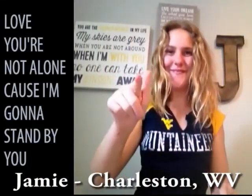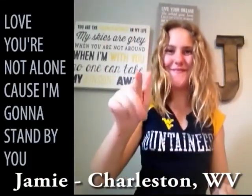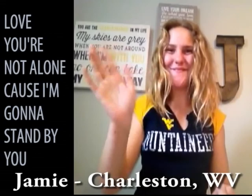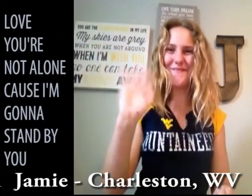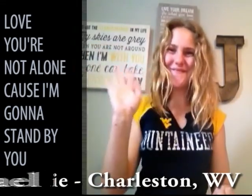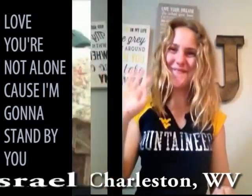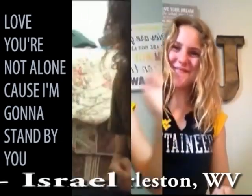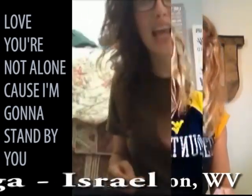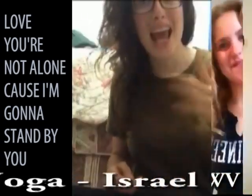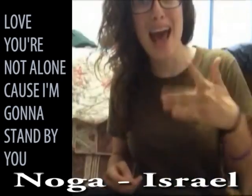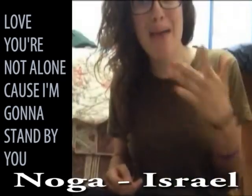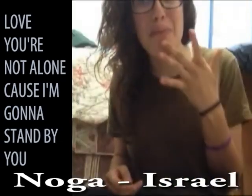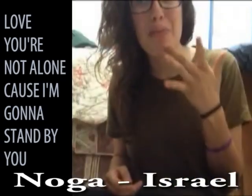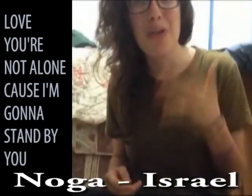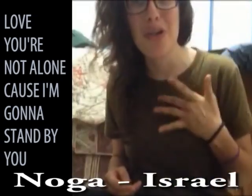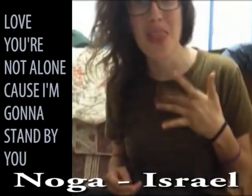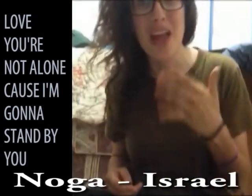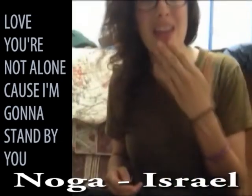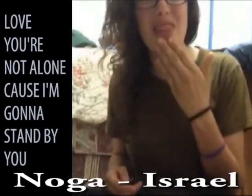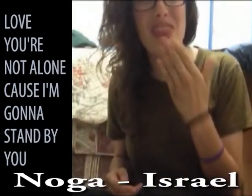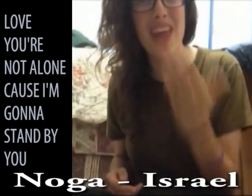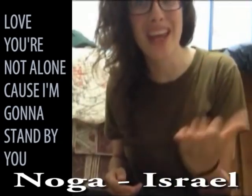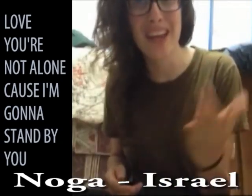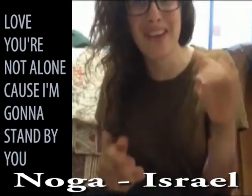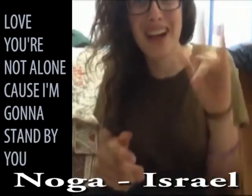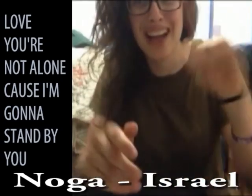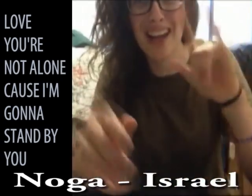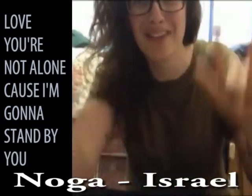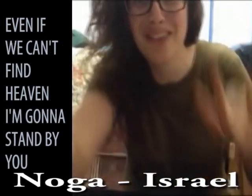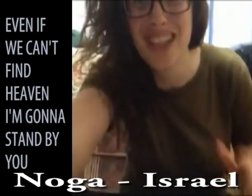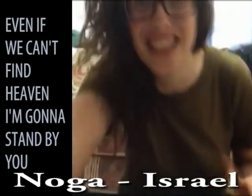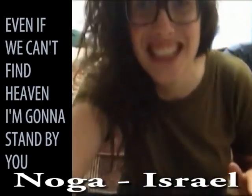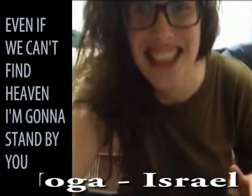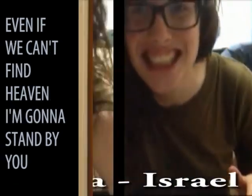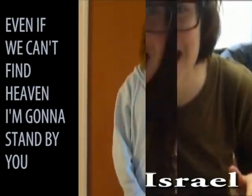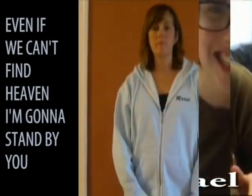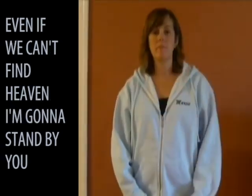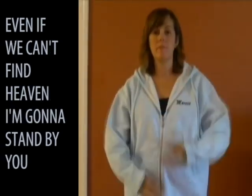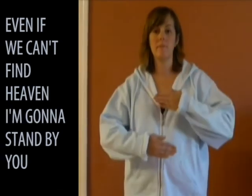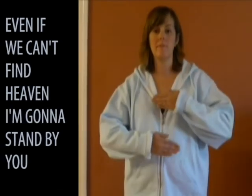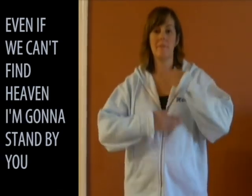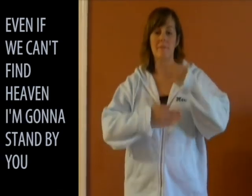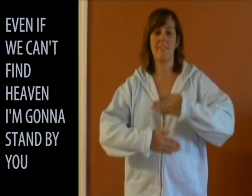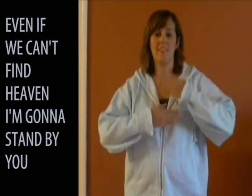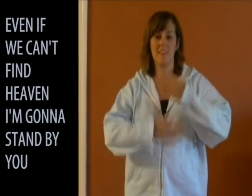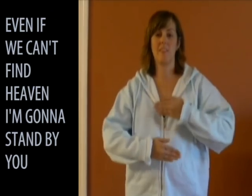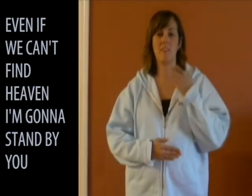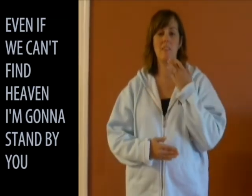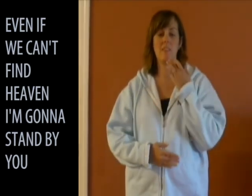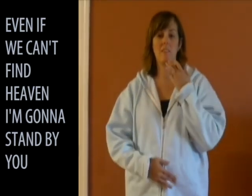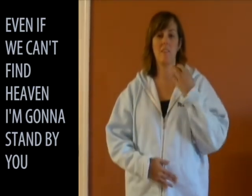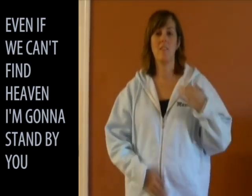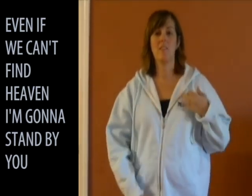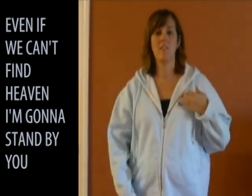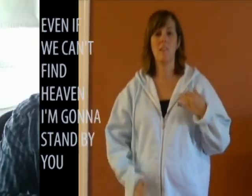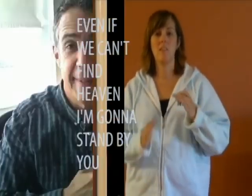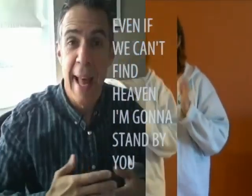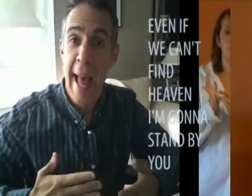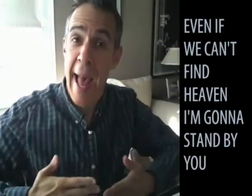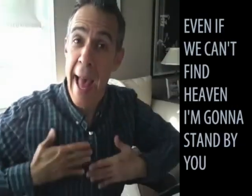alone Because I'm gonna stand by you Even if we can't find heaven Hey, I'm gonna stand by